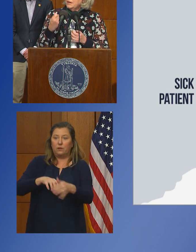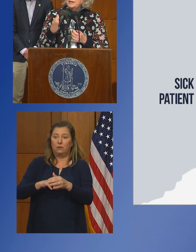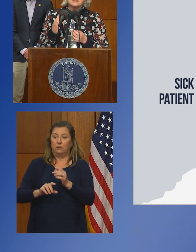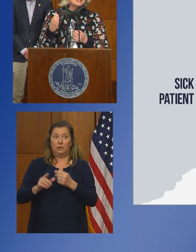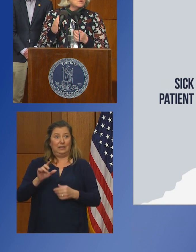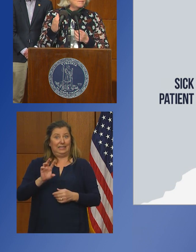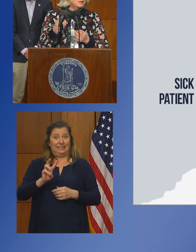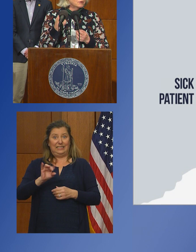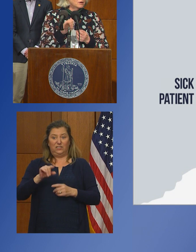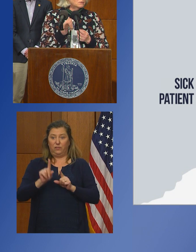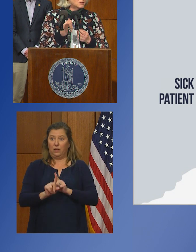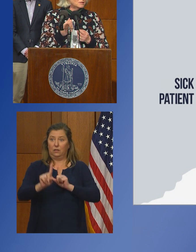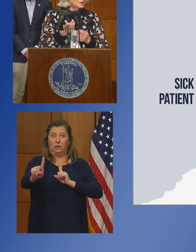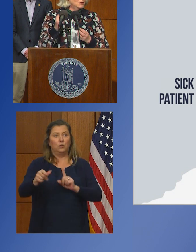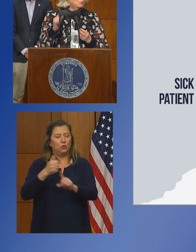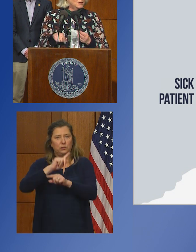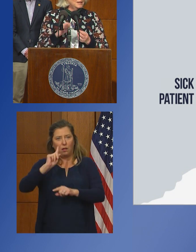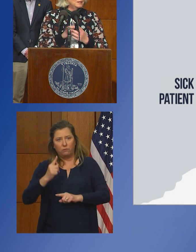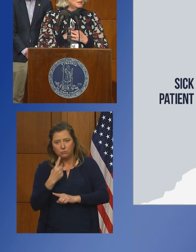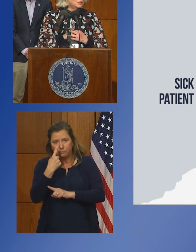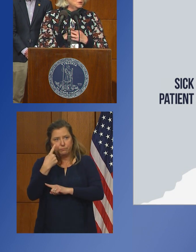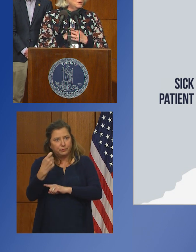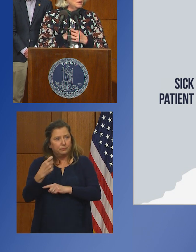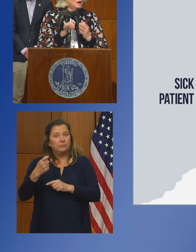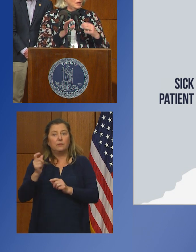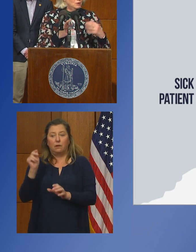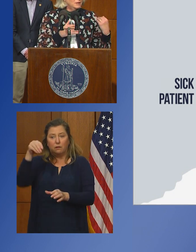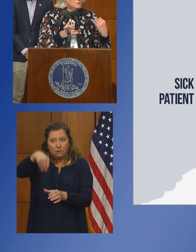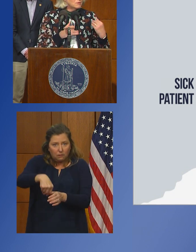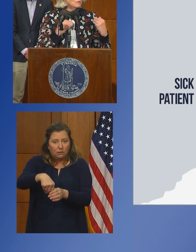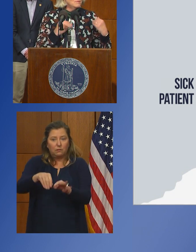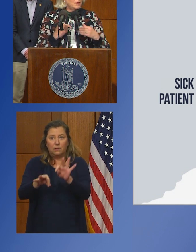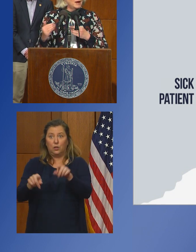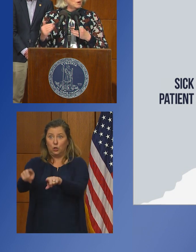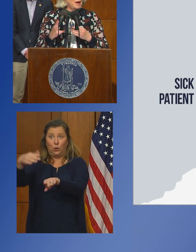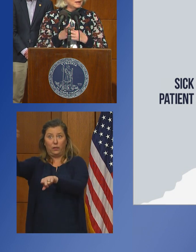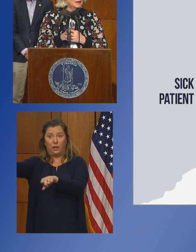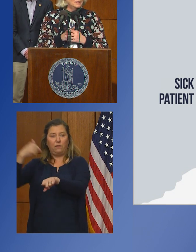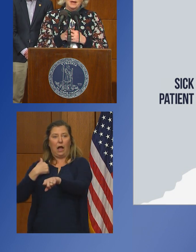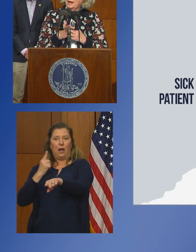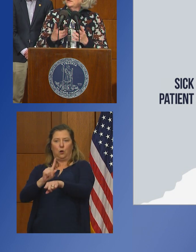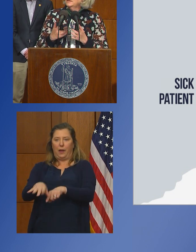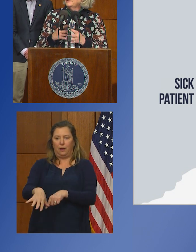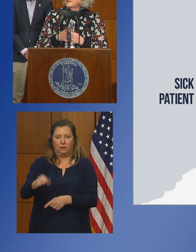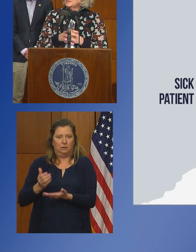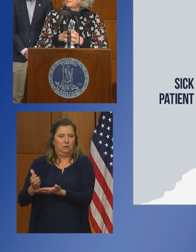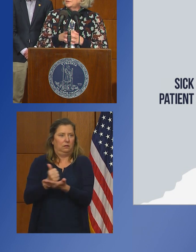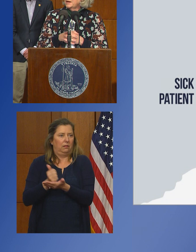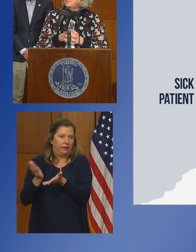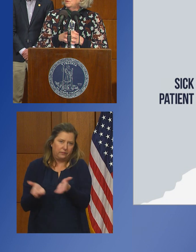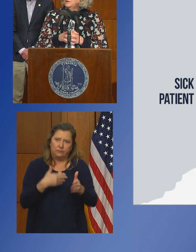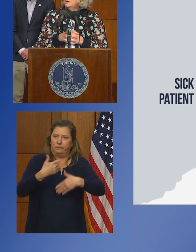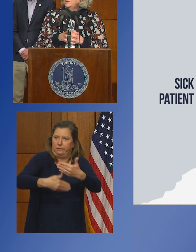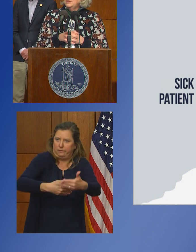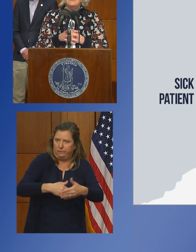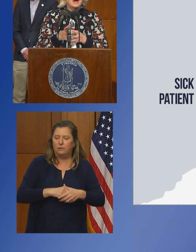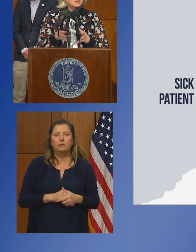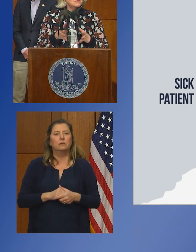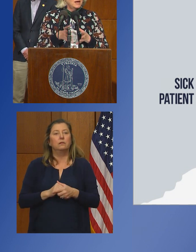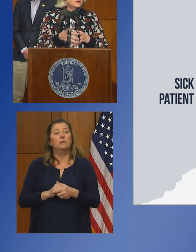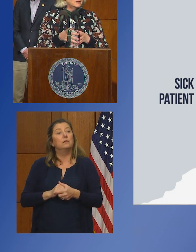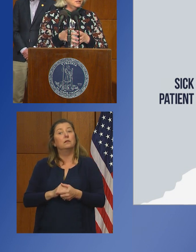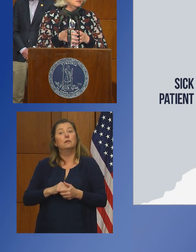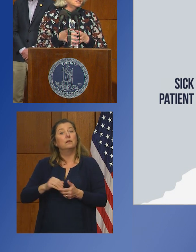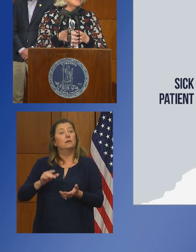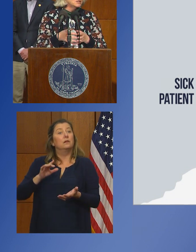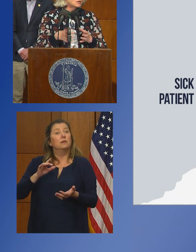You put that nasal swab in your nose, you put it into the tube, you leave the room, then I go back in and I collect that sample. The advantage